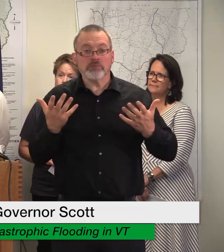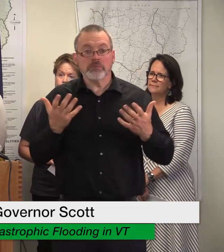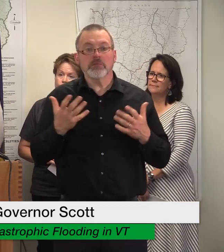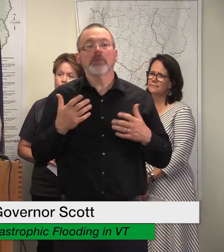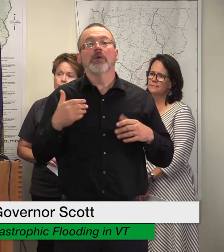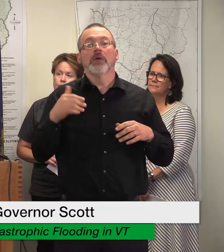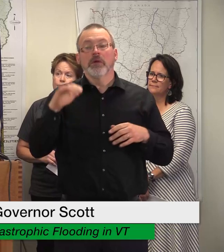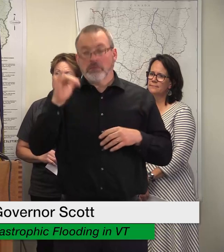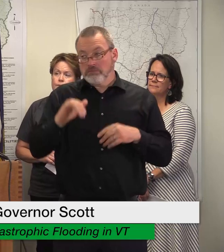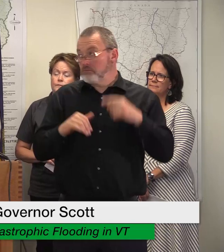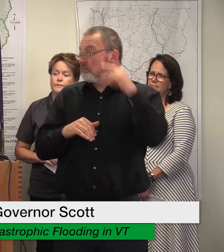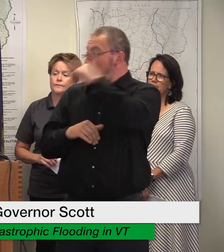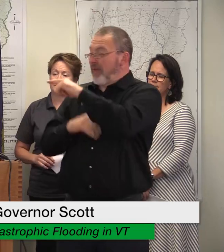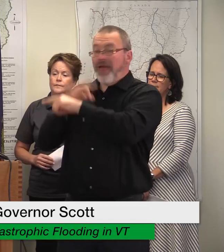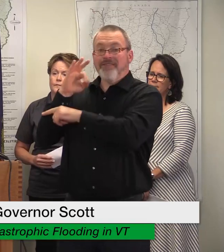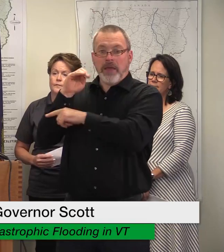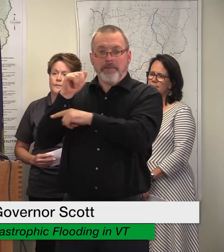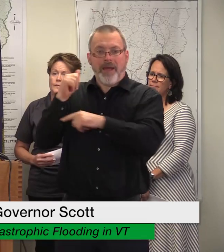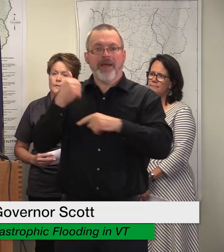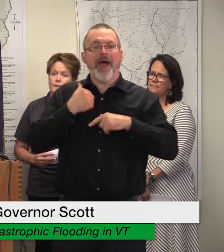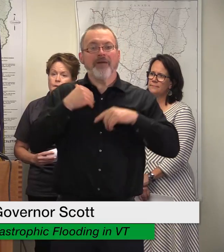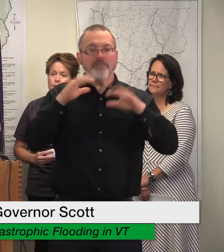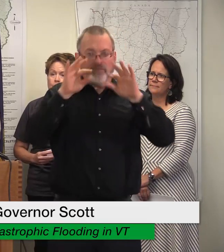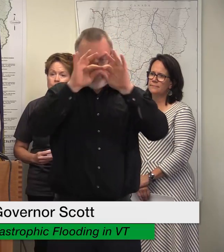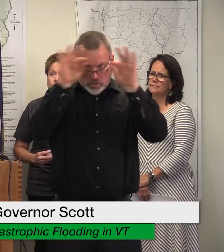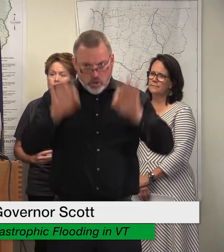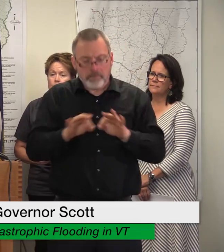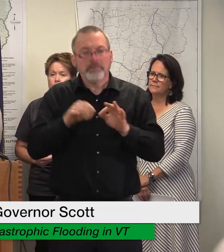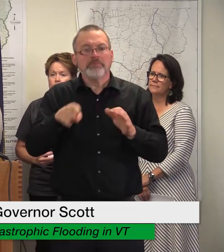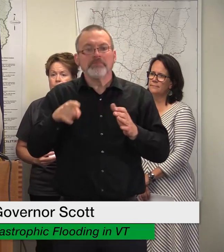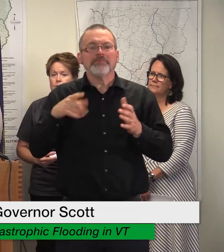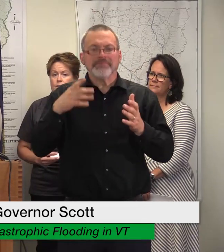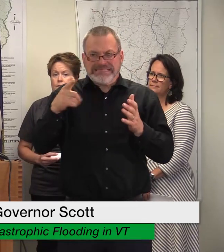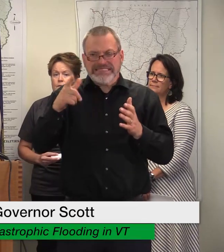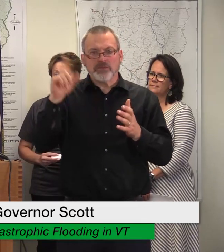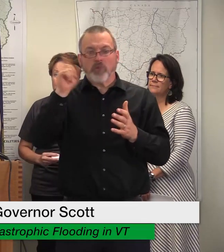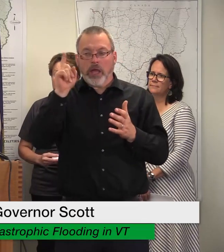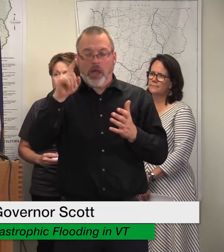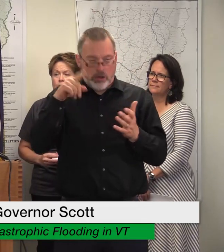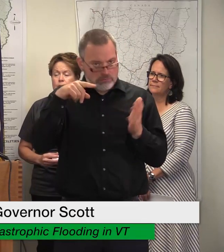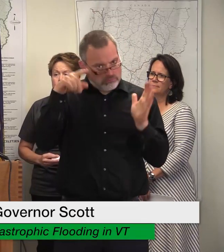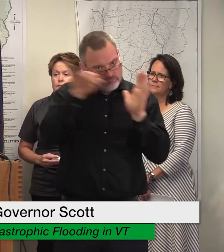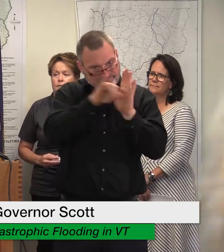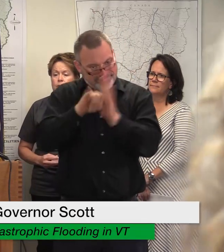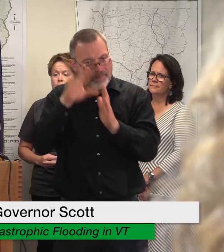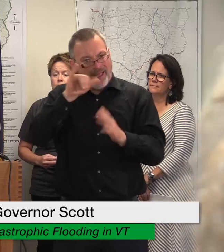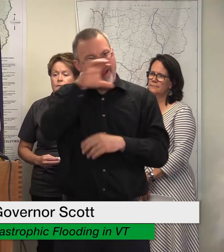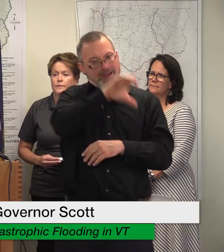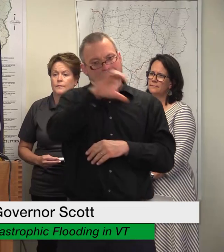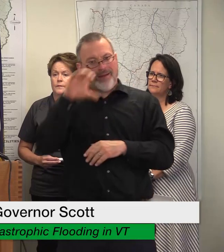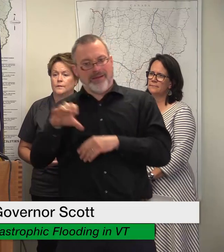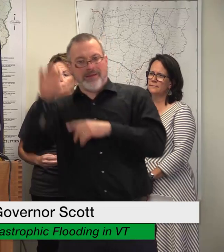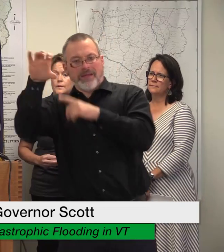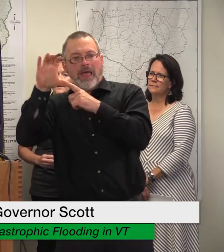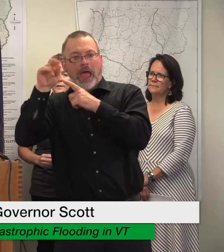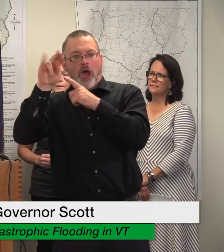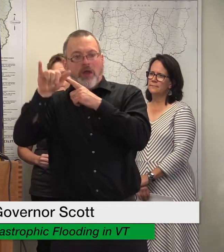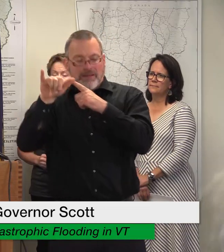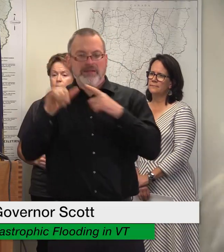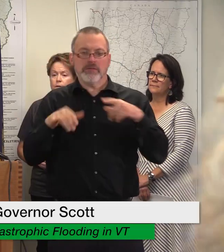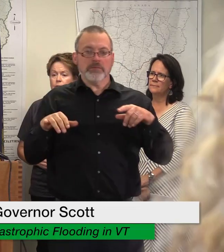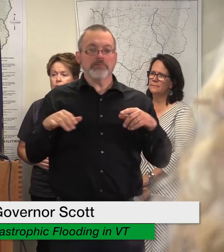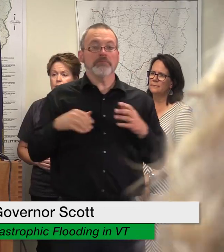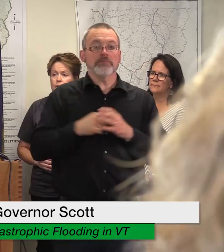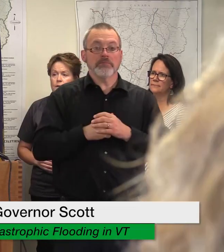we have damage in counties, especially counties that maybe haven't been declared yet. If we don't know about the damage to your mobile home or mobile home